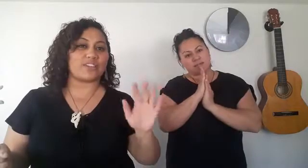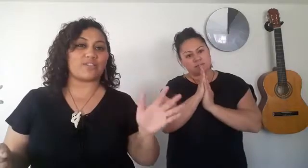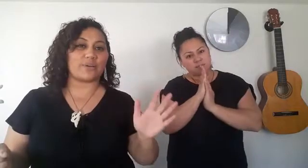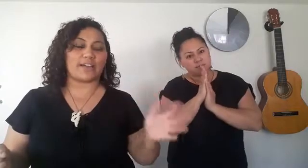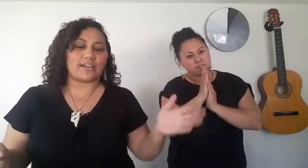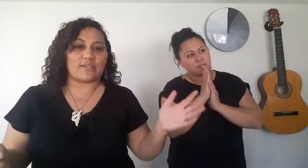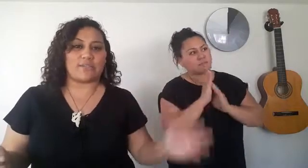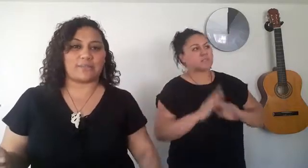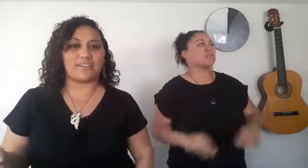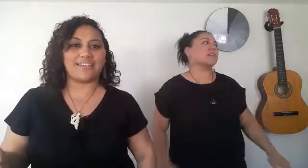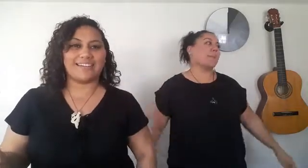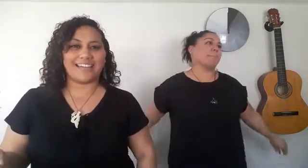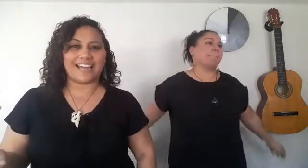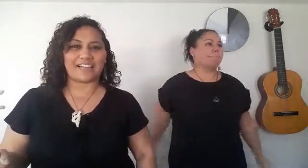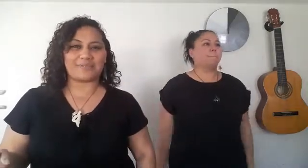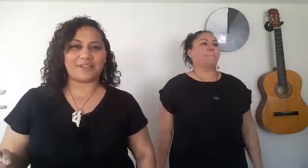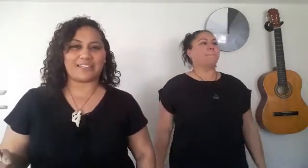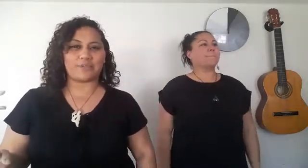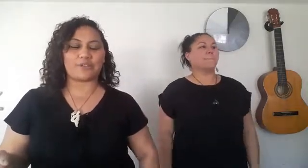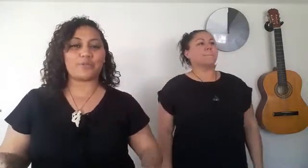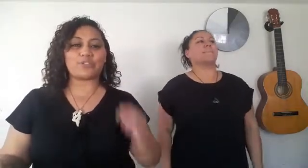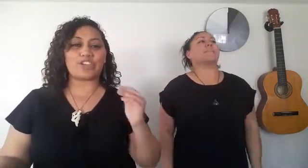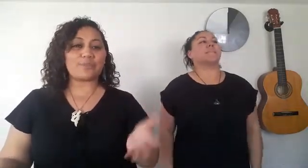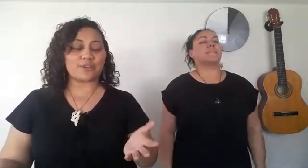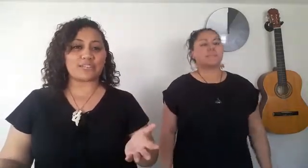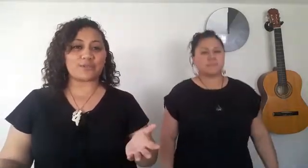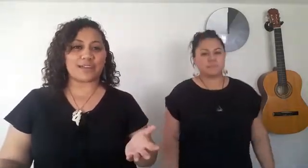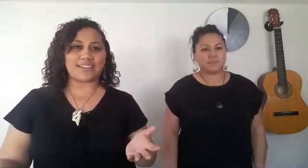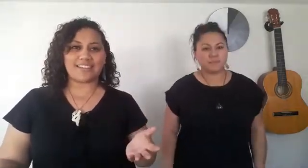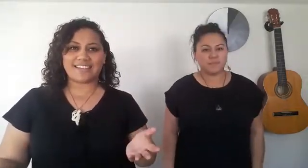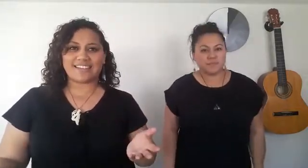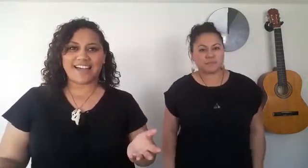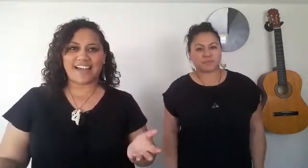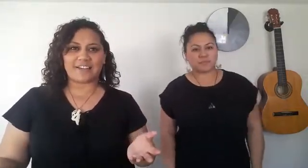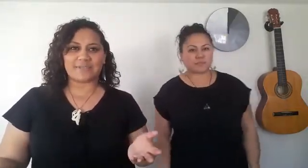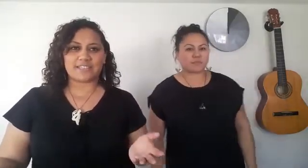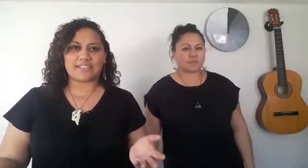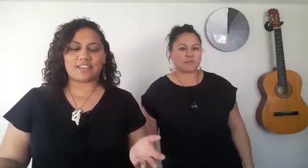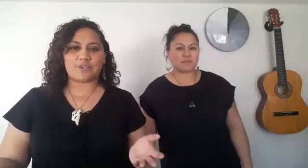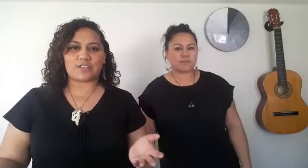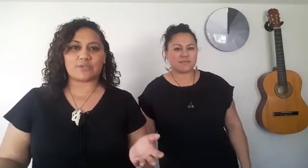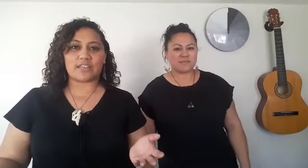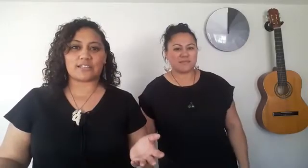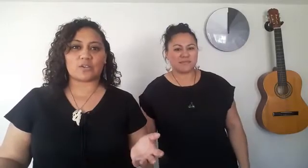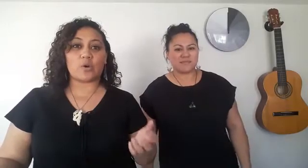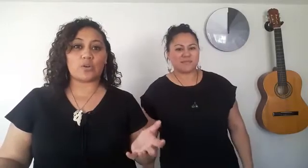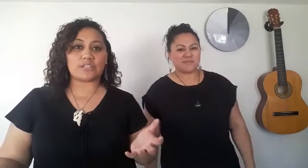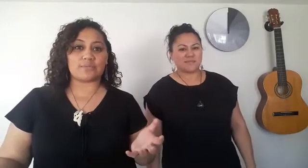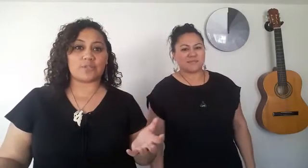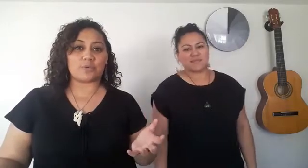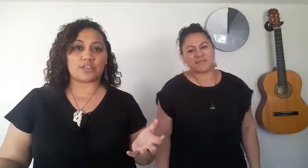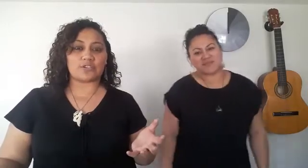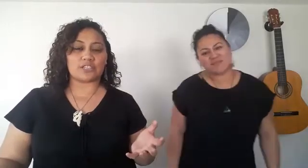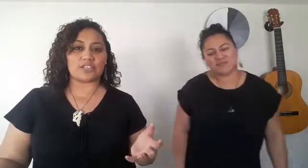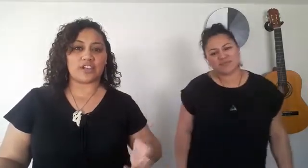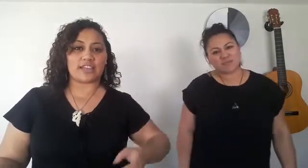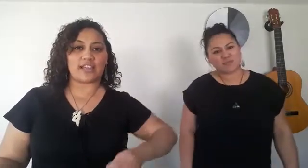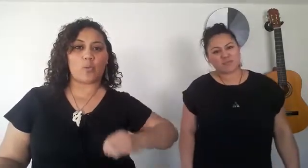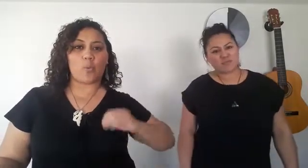goodbye, I can't remember. Yeah. But yeah, we thought we'd jump on anyway to celebrate, because we think it's awesome, the Whiri, to try and get